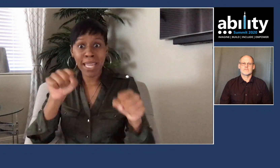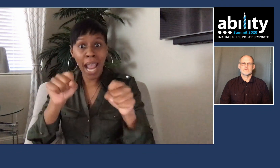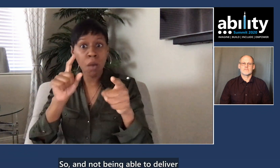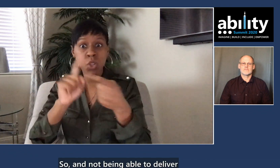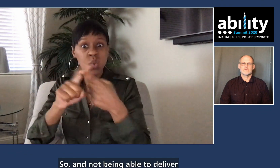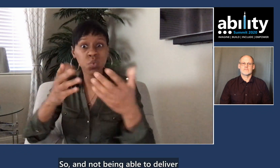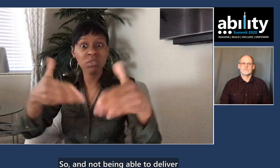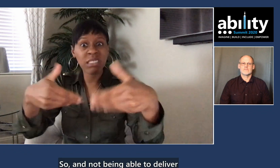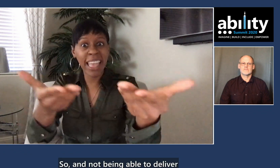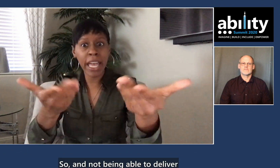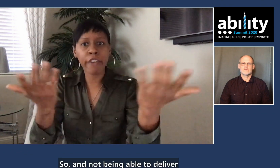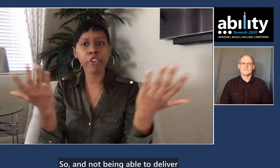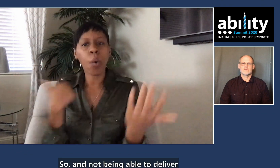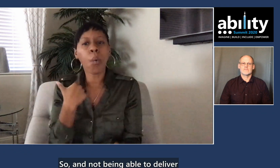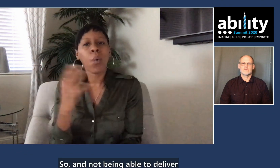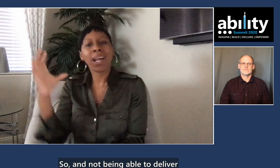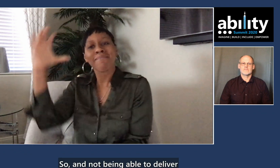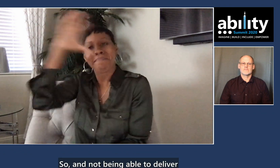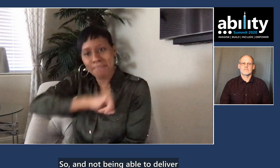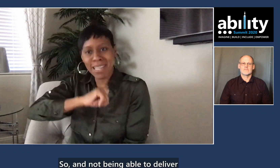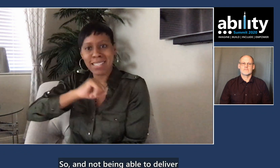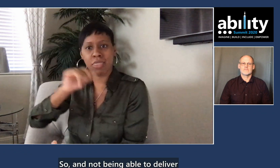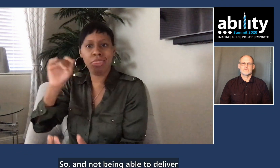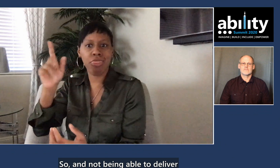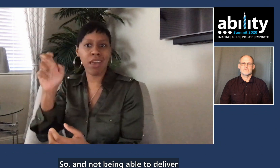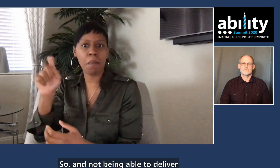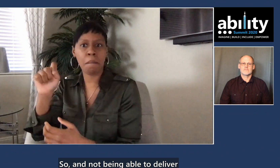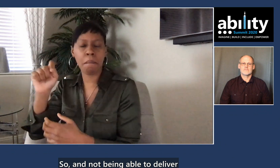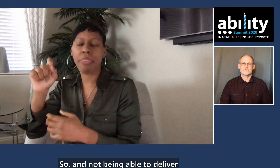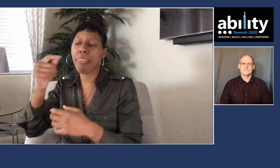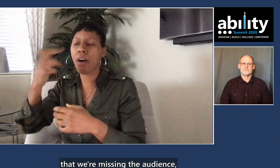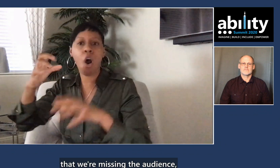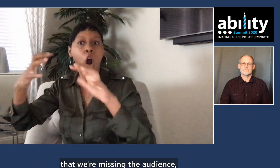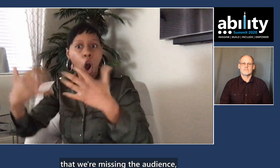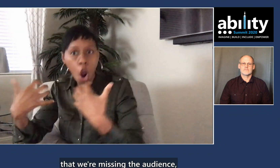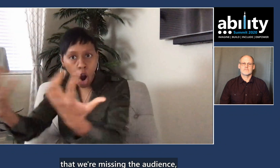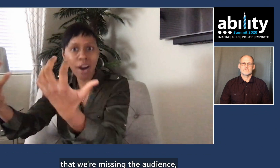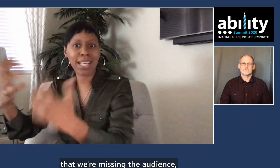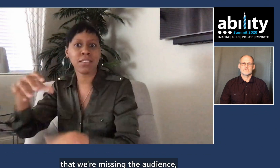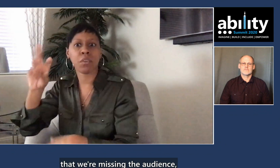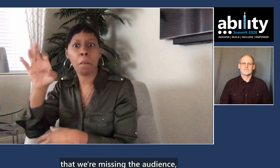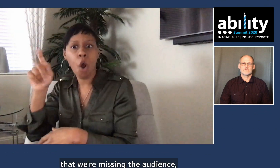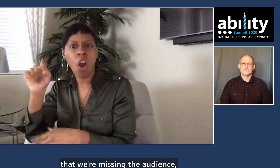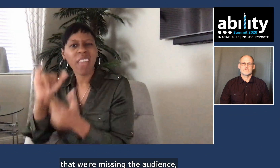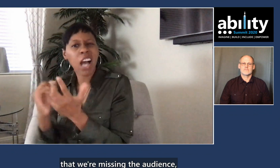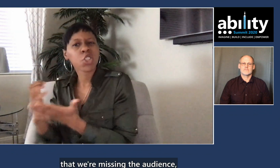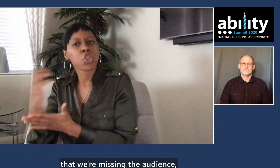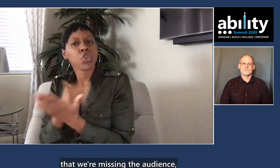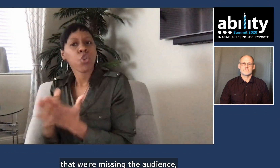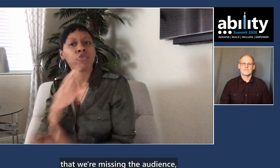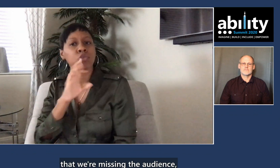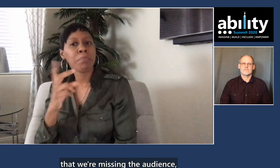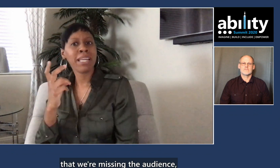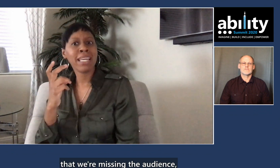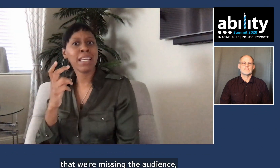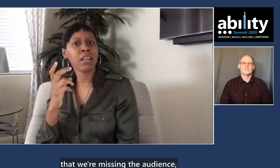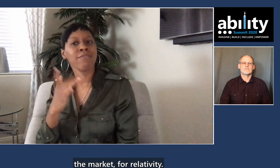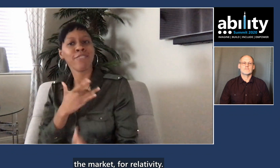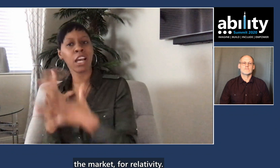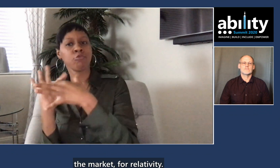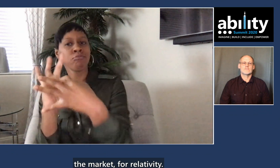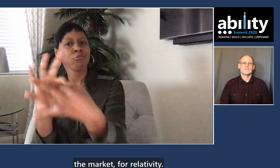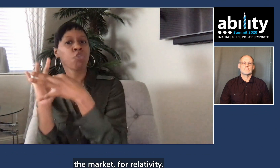So, and not being able to deliver that, we're missing the audience, the